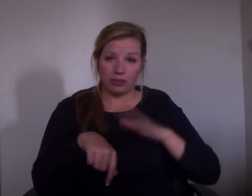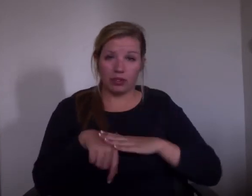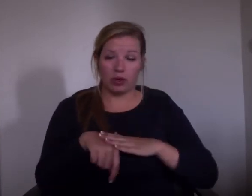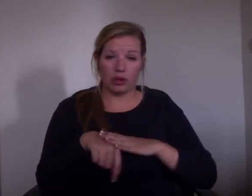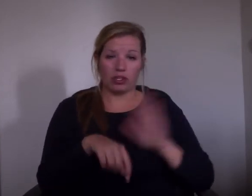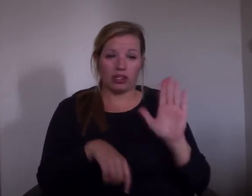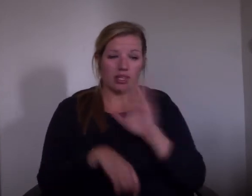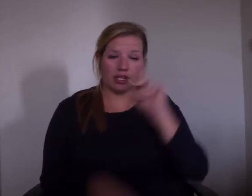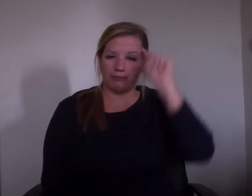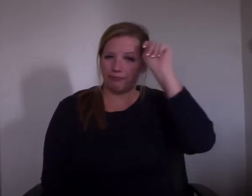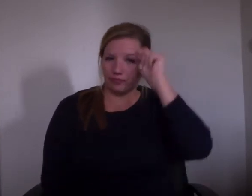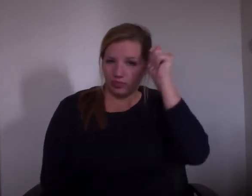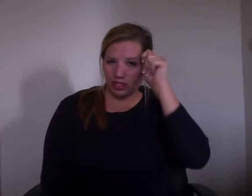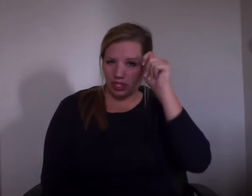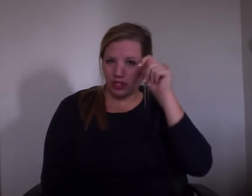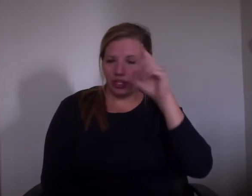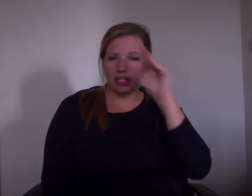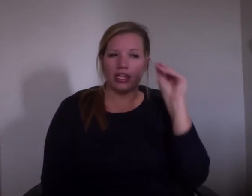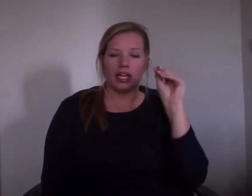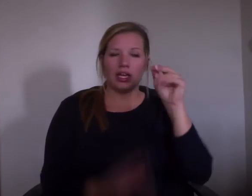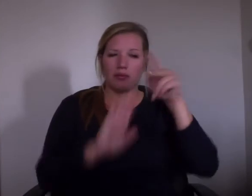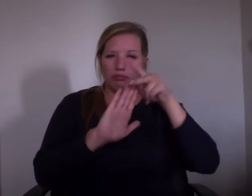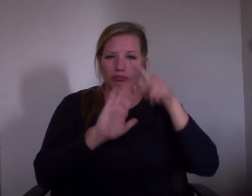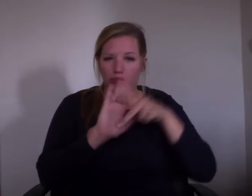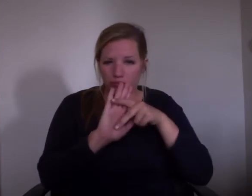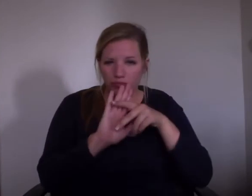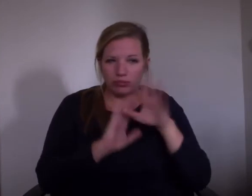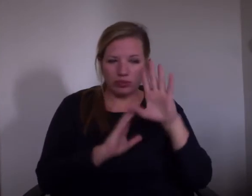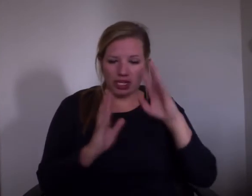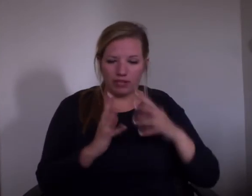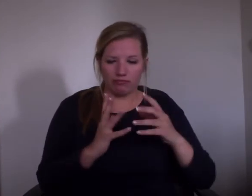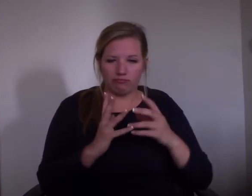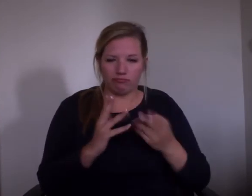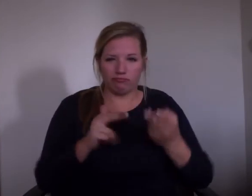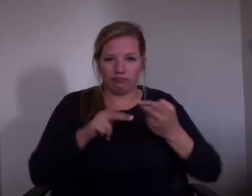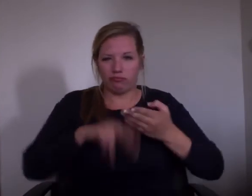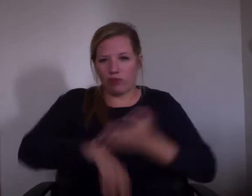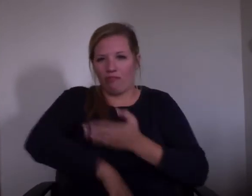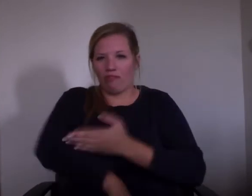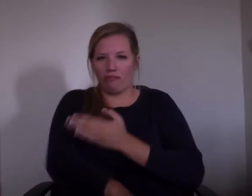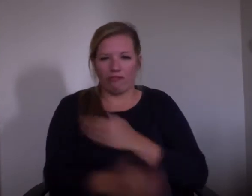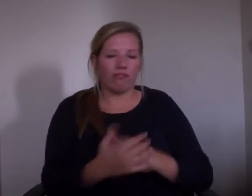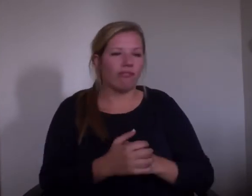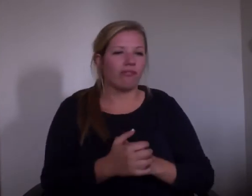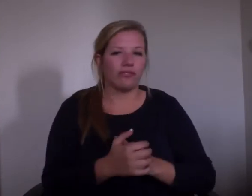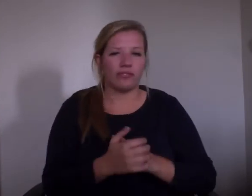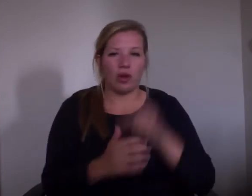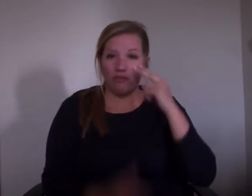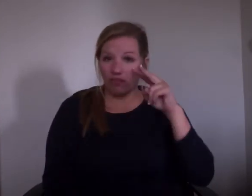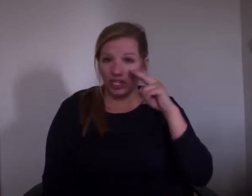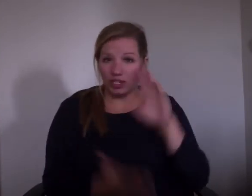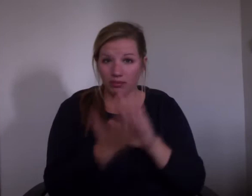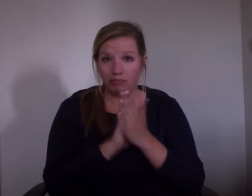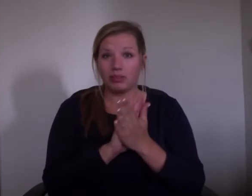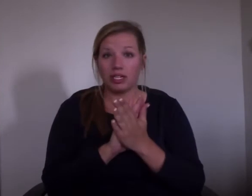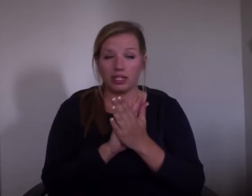developed with the Cold War against the Soviet Union. So Vietnam becomes a pawn in this larger Cold